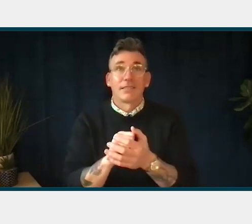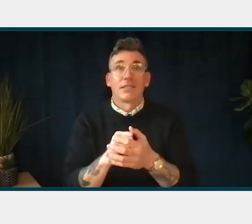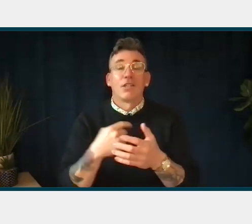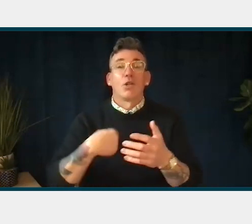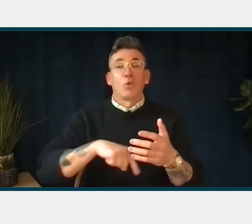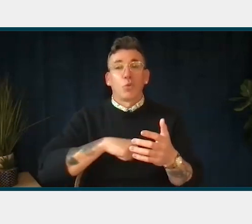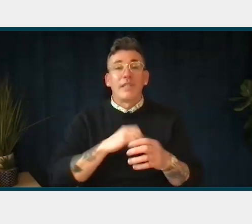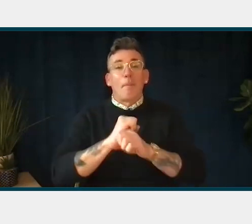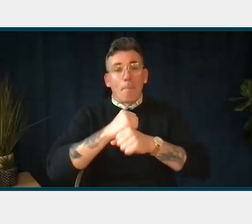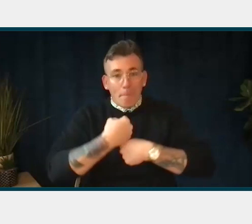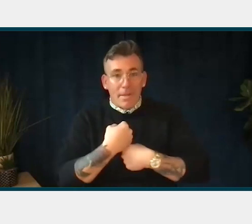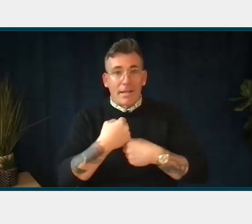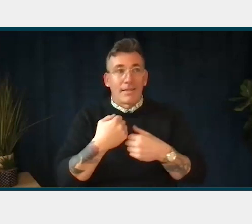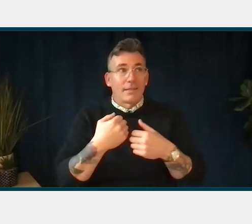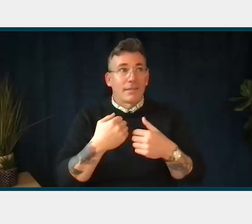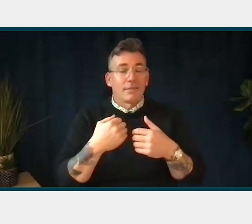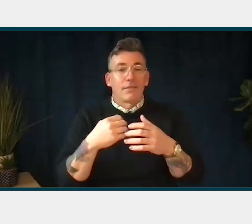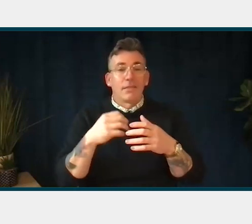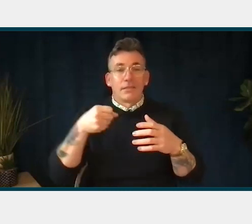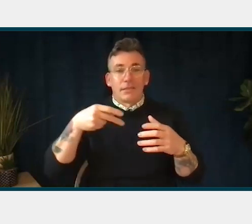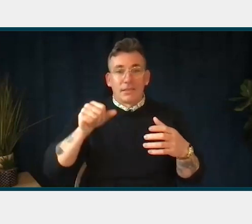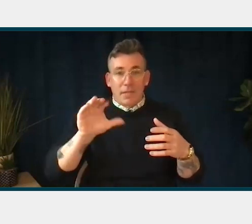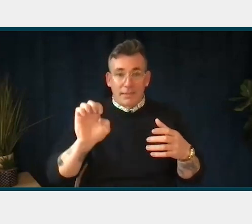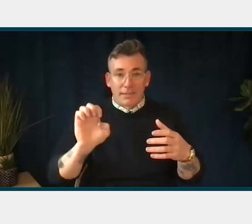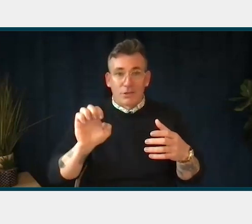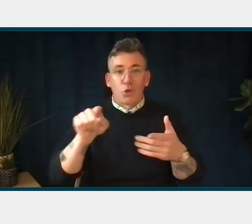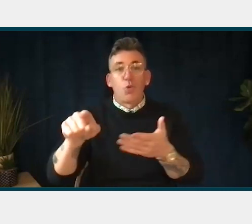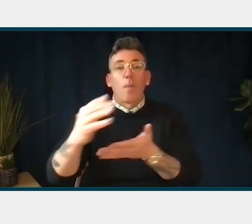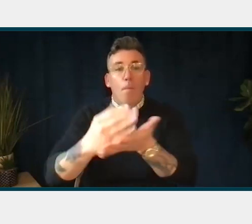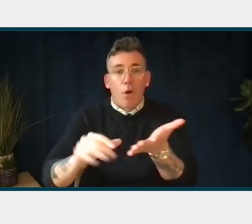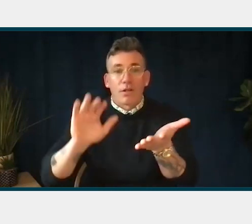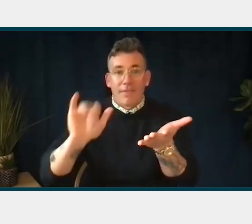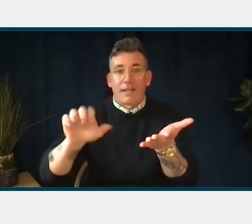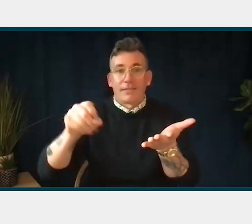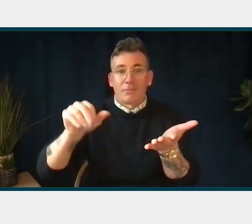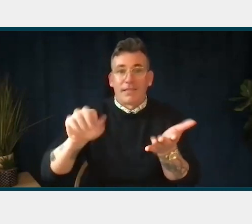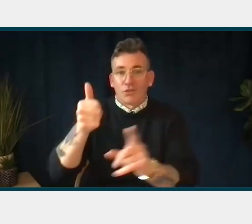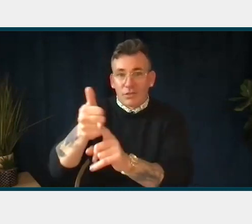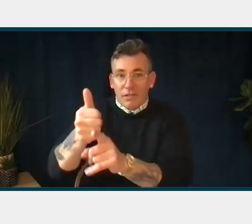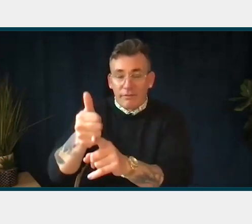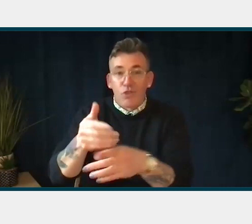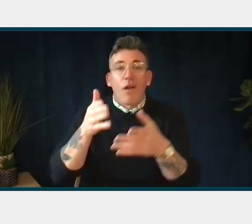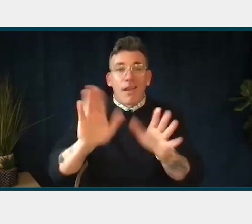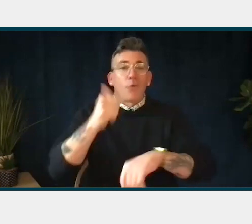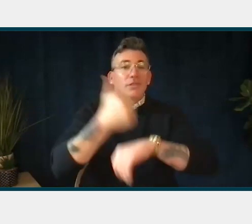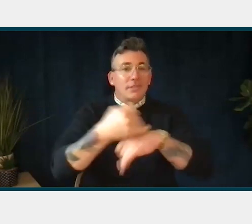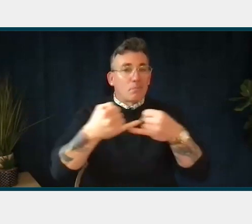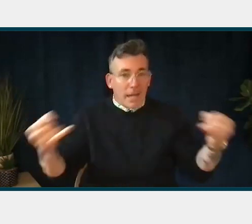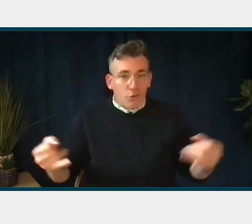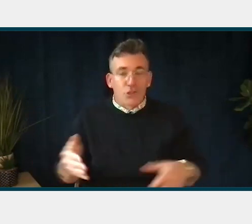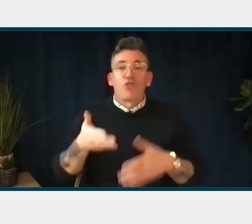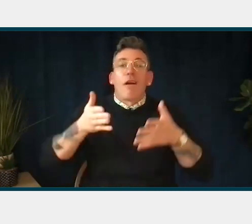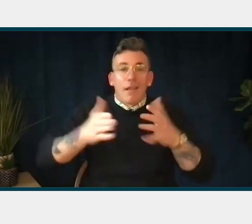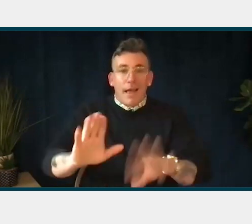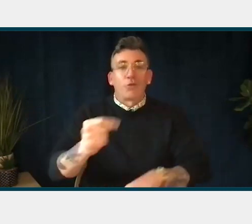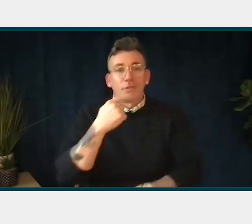So what I like to say is, we make space. And you have to be part of